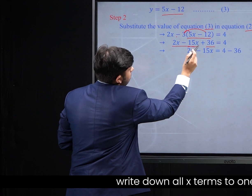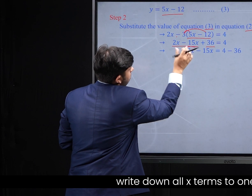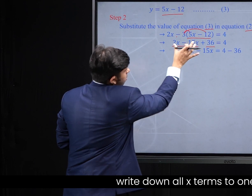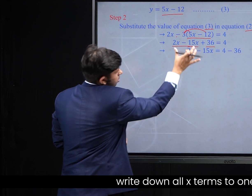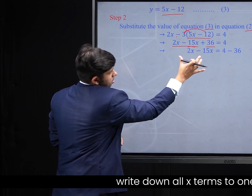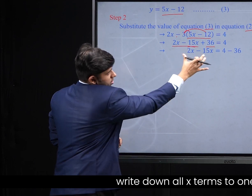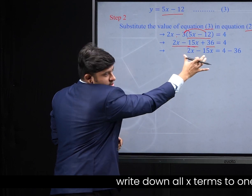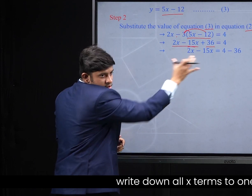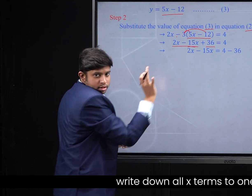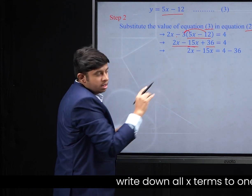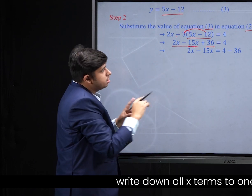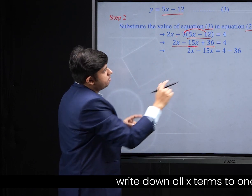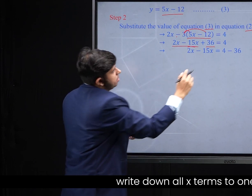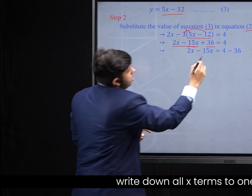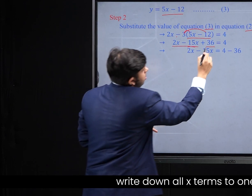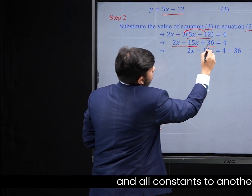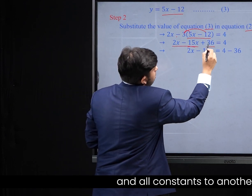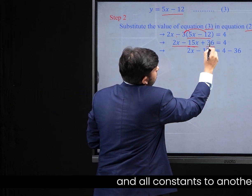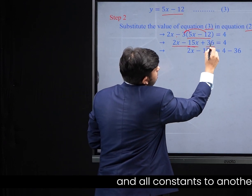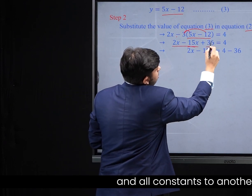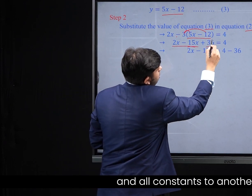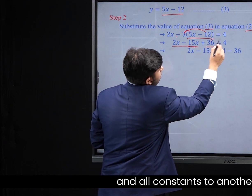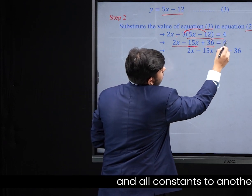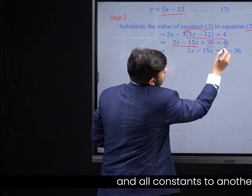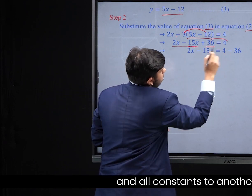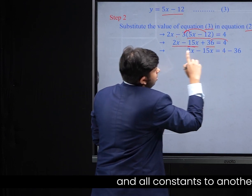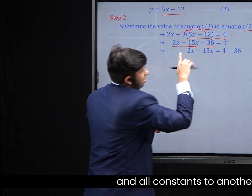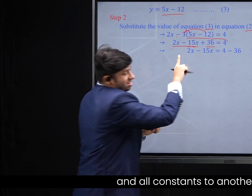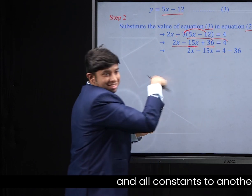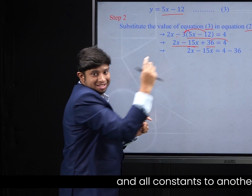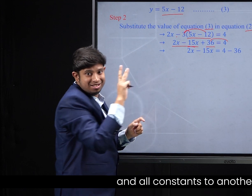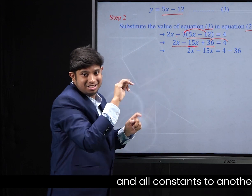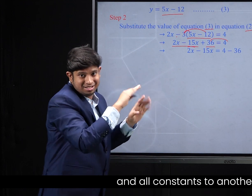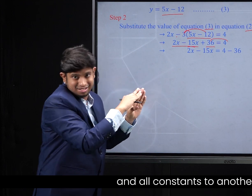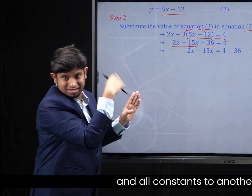Write down all x terms to one side and all constants to another side.